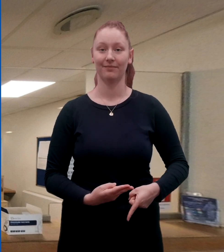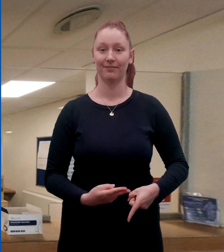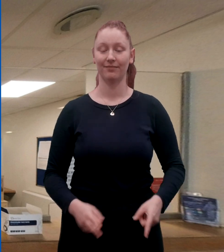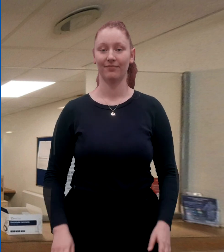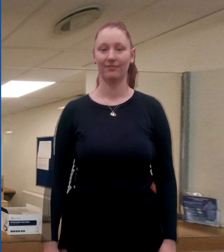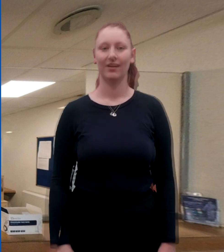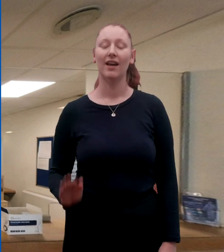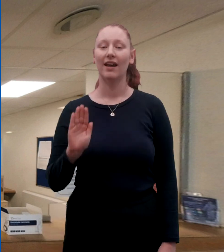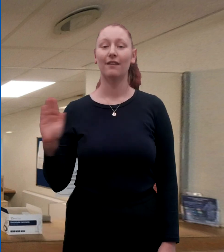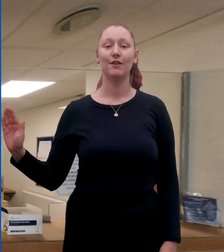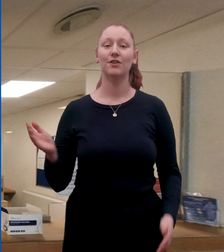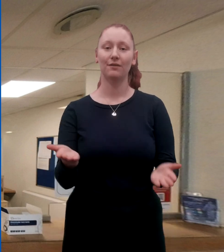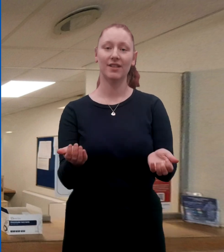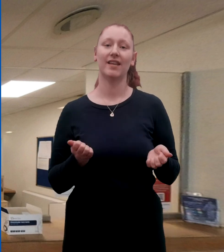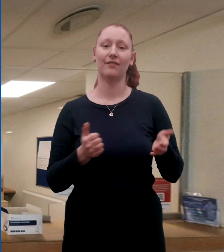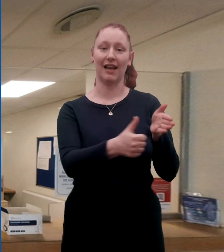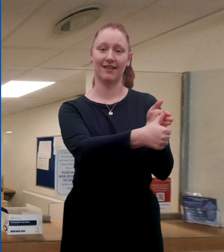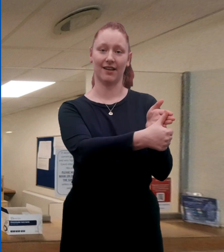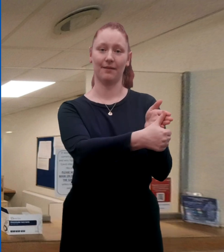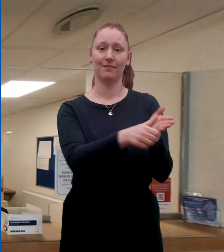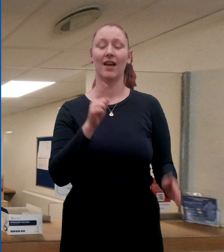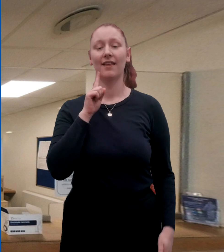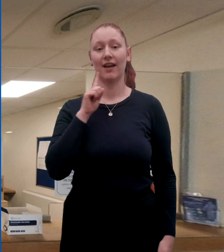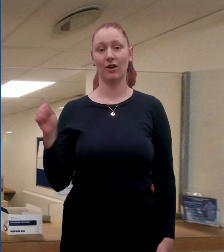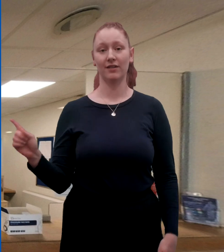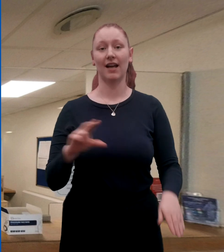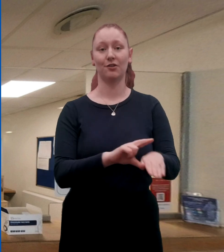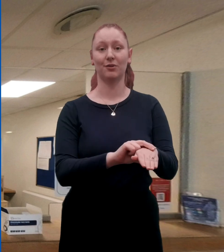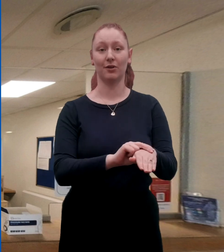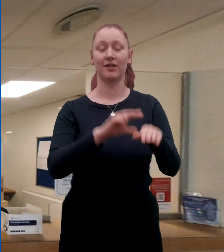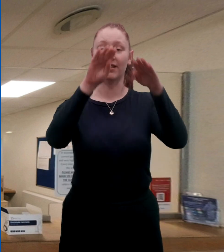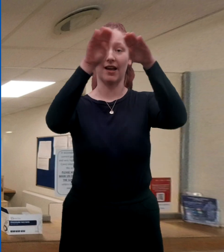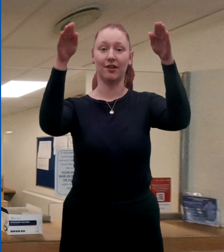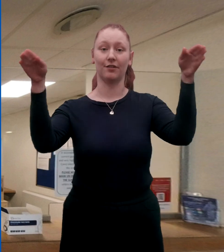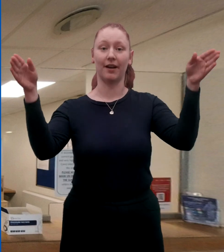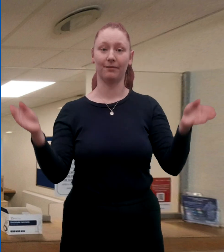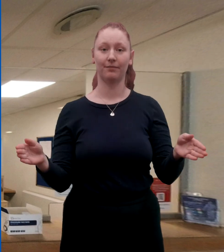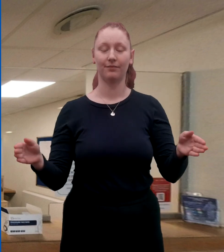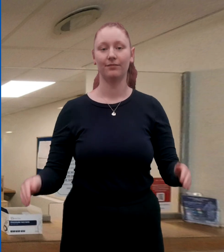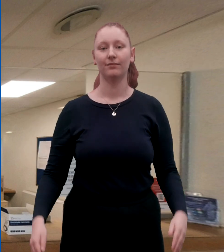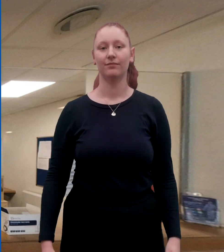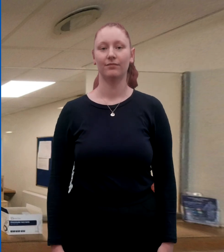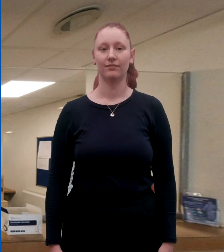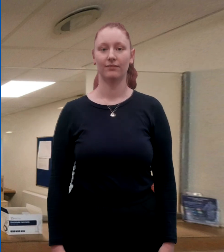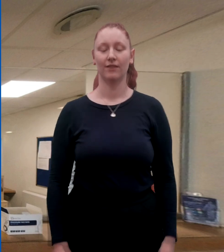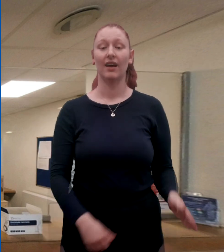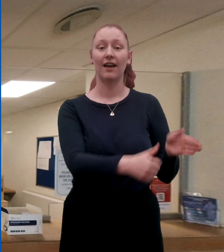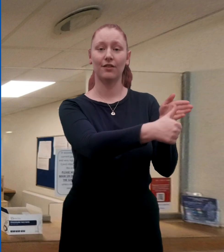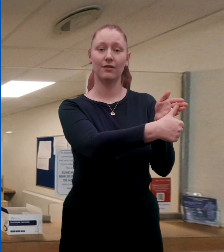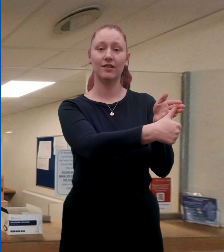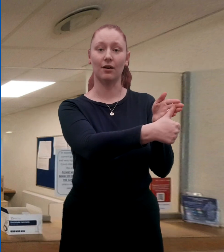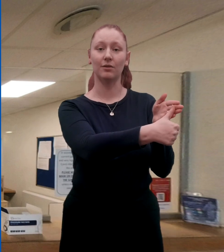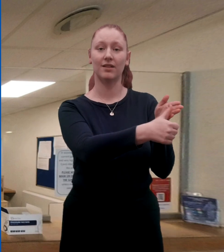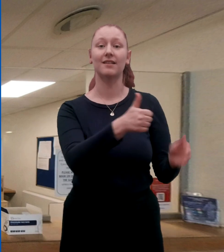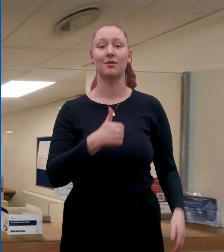test. If you don't receive a letter, then contact your doctor's surgery. If